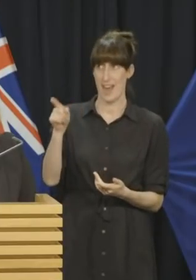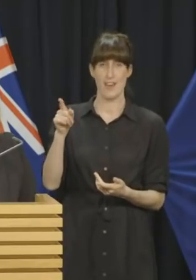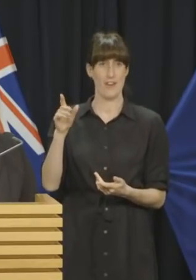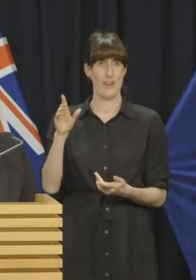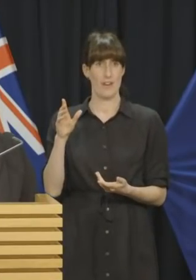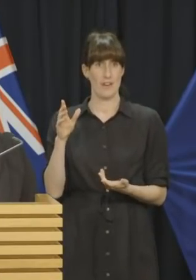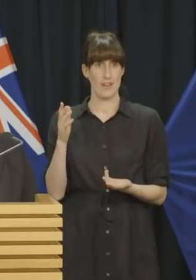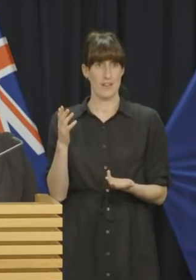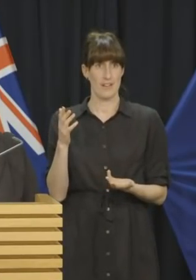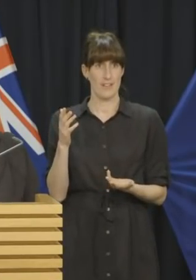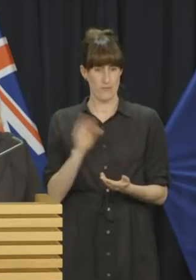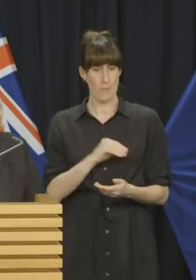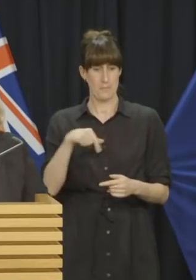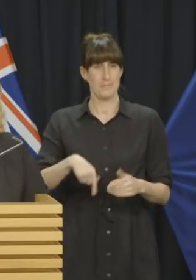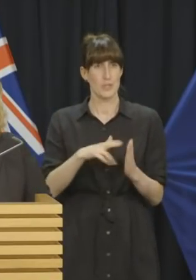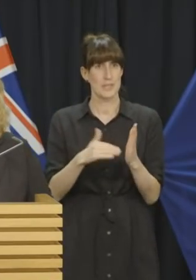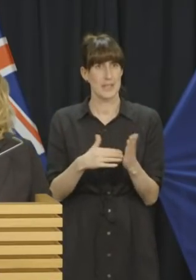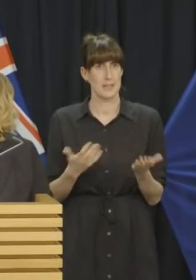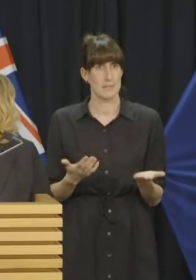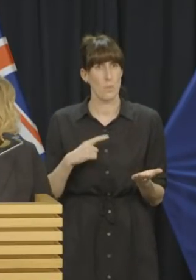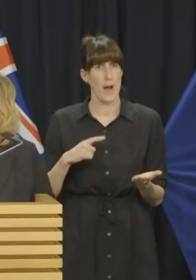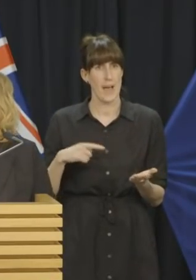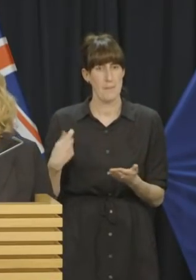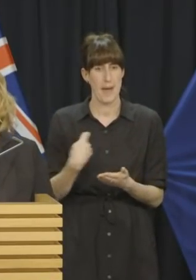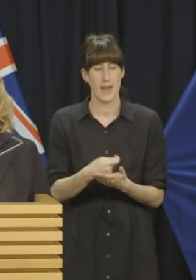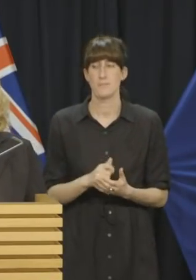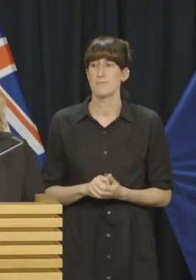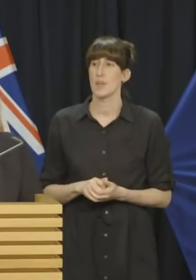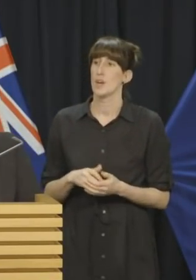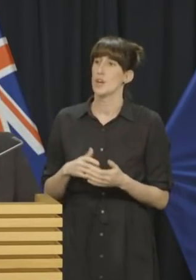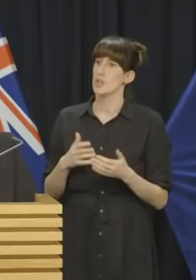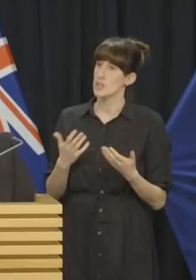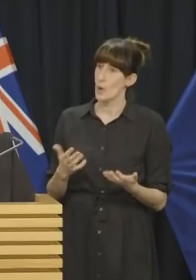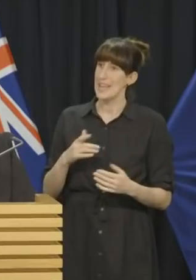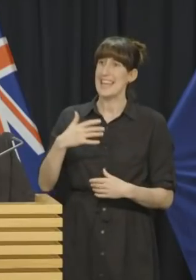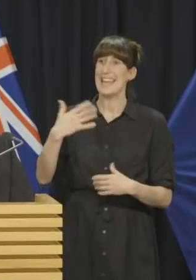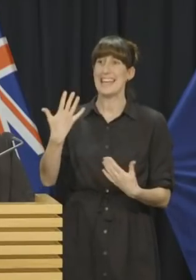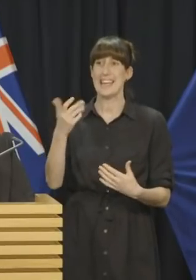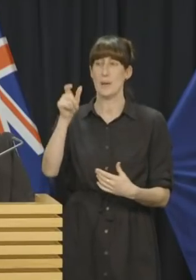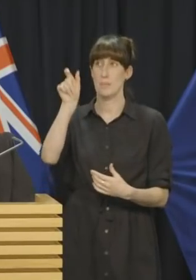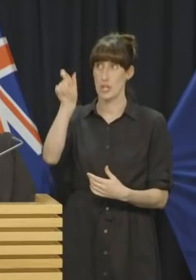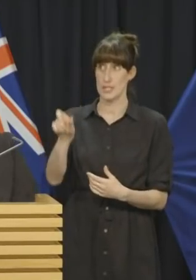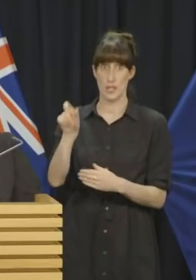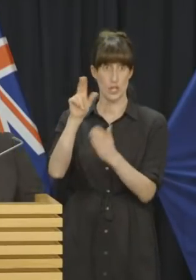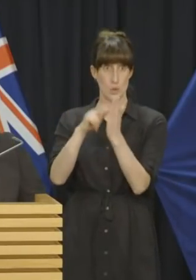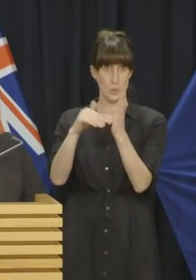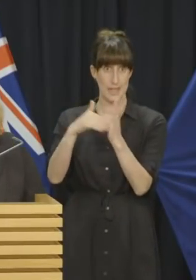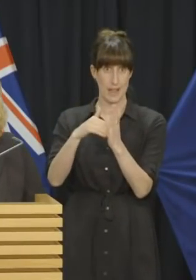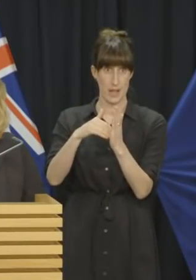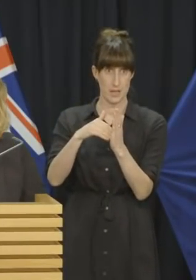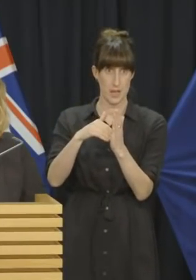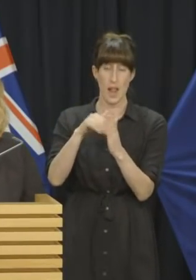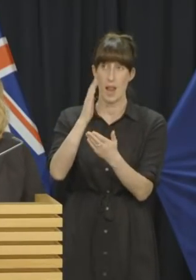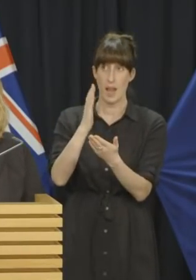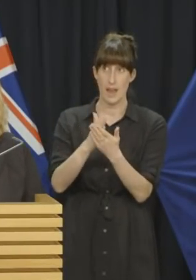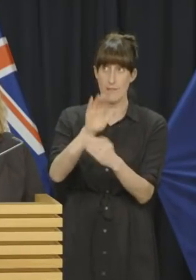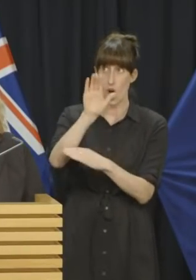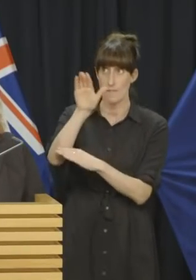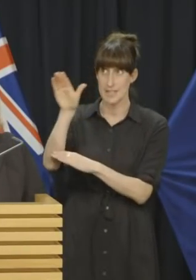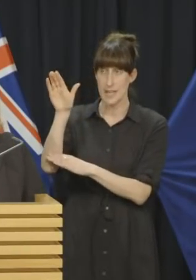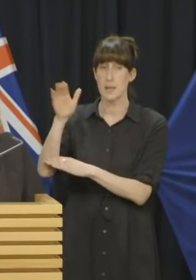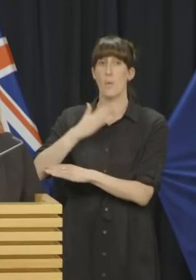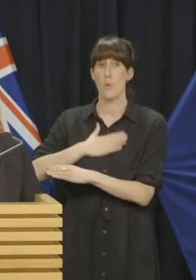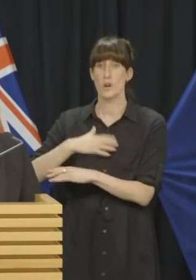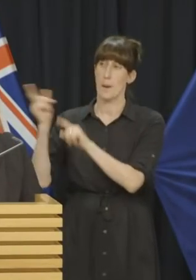from? So what we're saying is that any New Zealander that is returning home, that is returning to